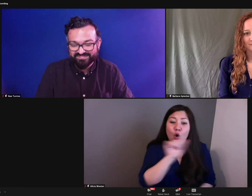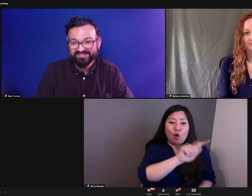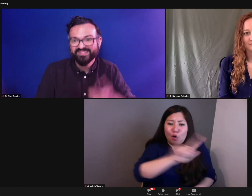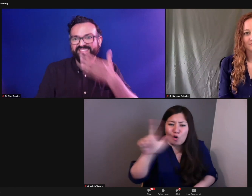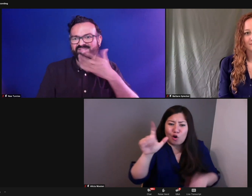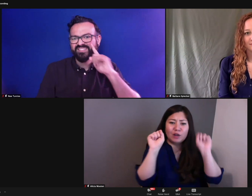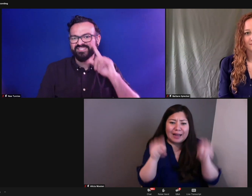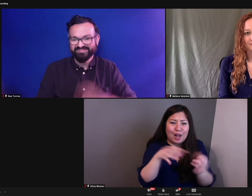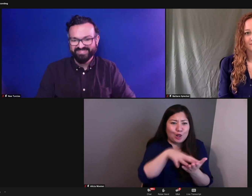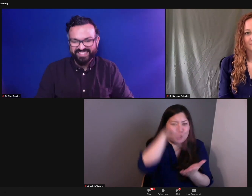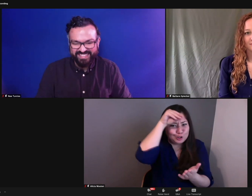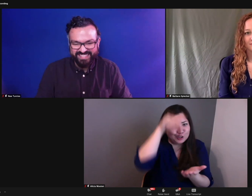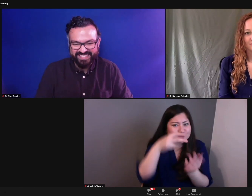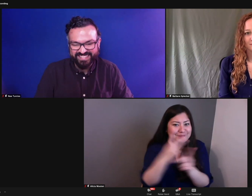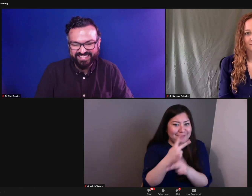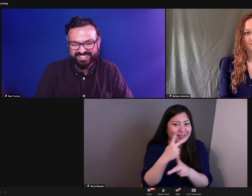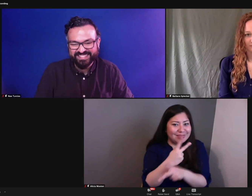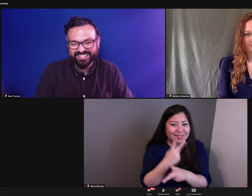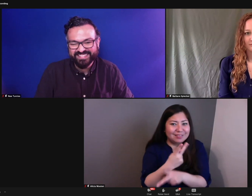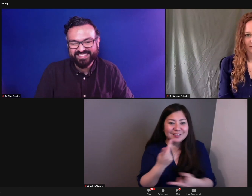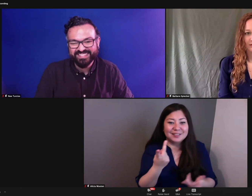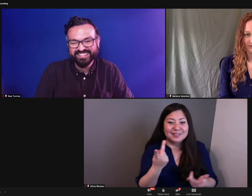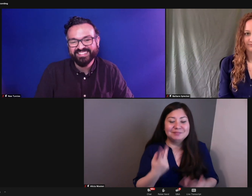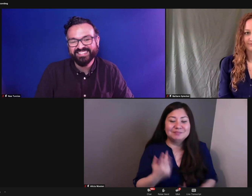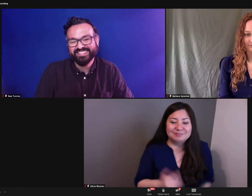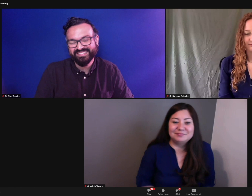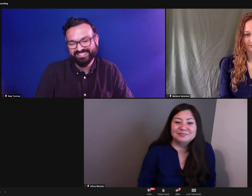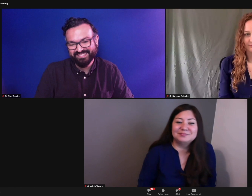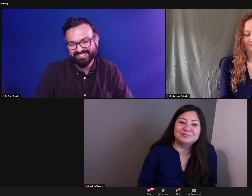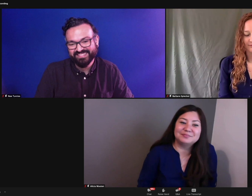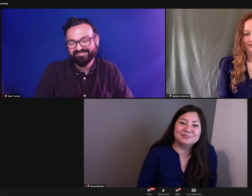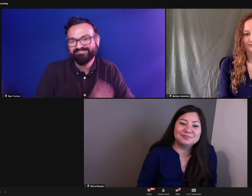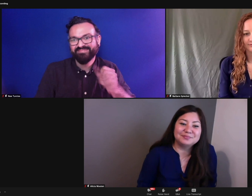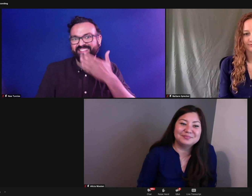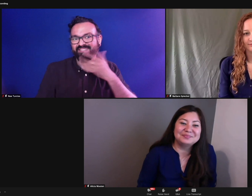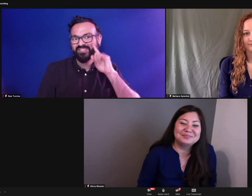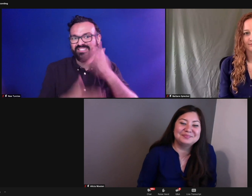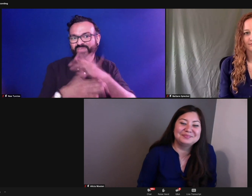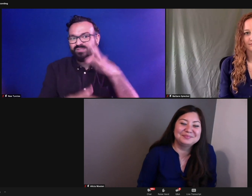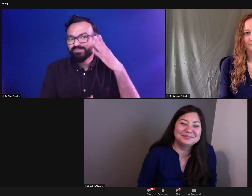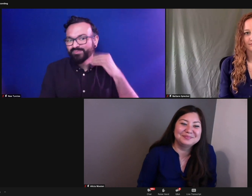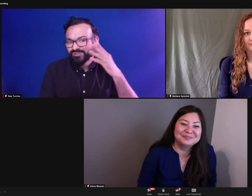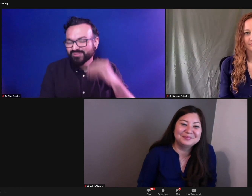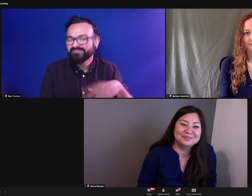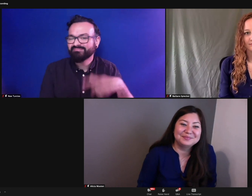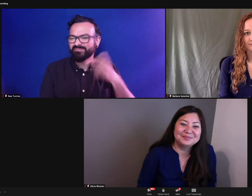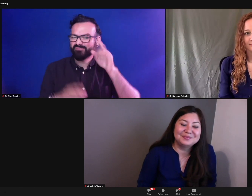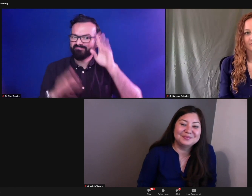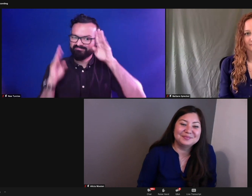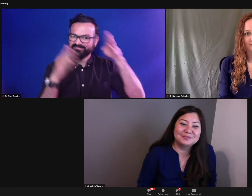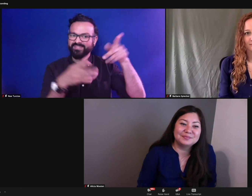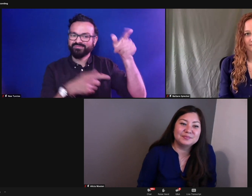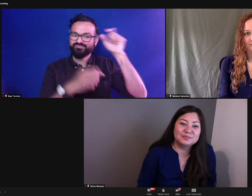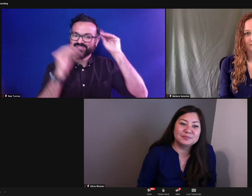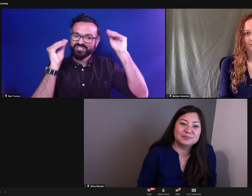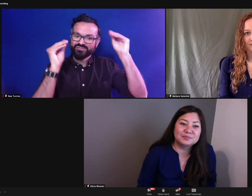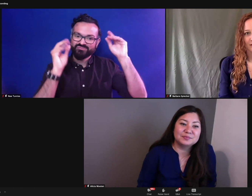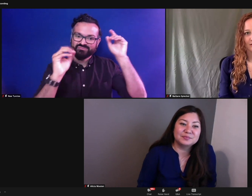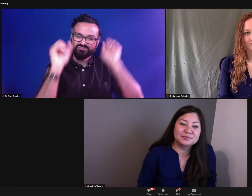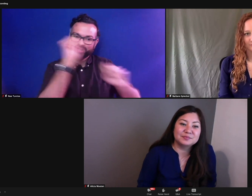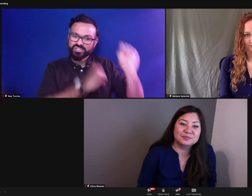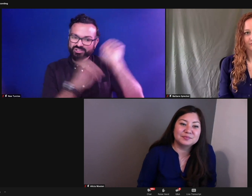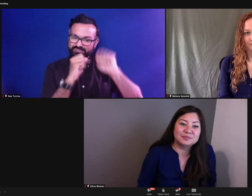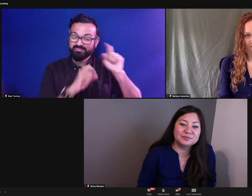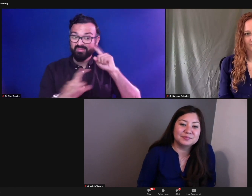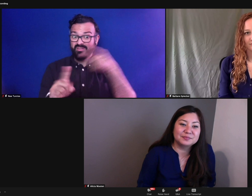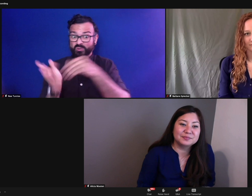comprehended the first step to move on, the problem is relaying that information through an interpreter or just teaching